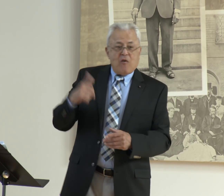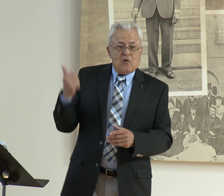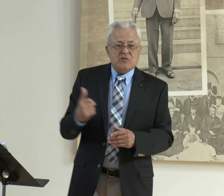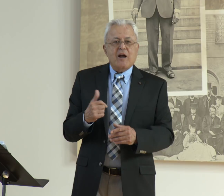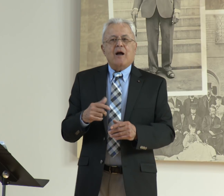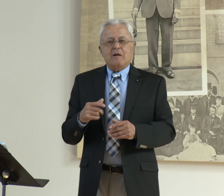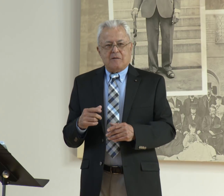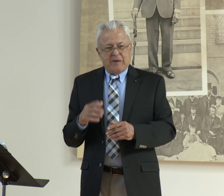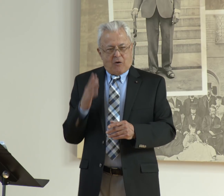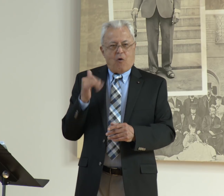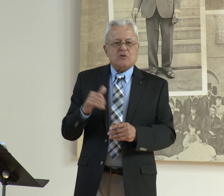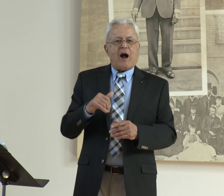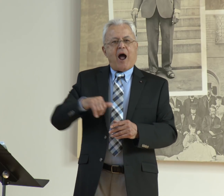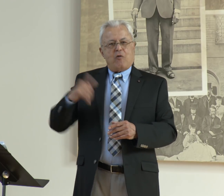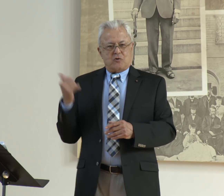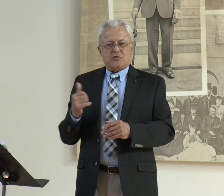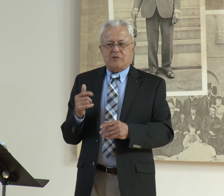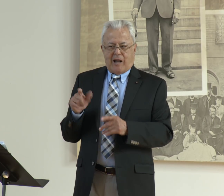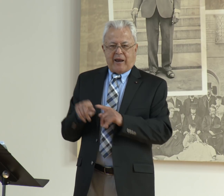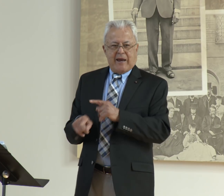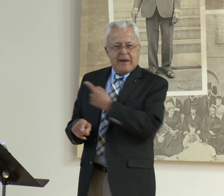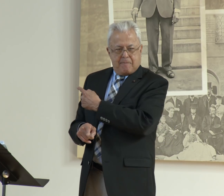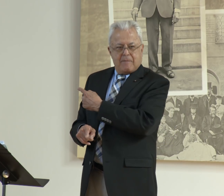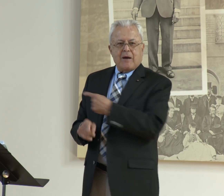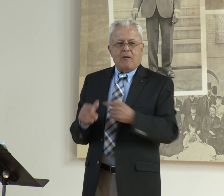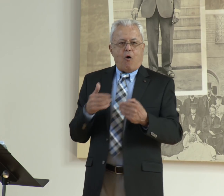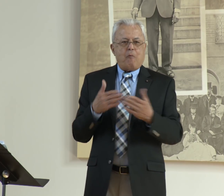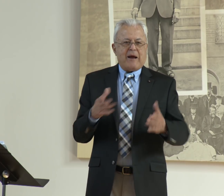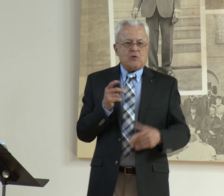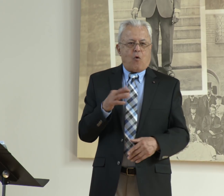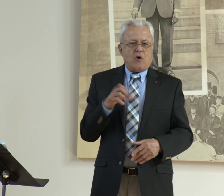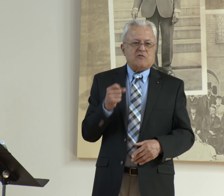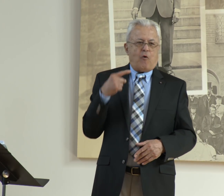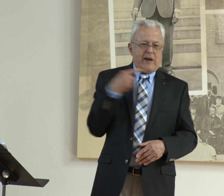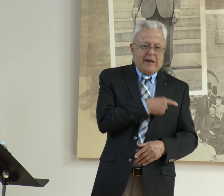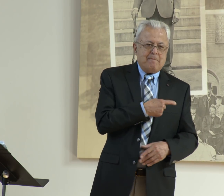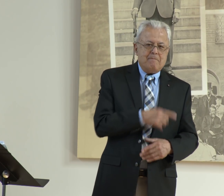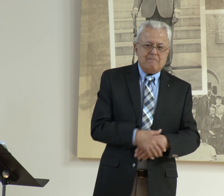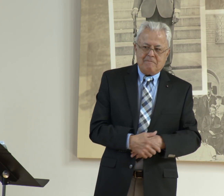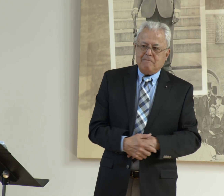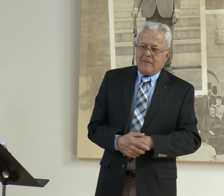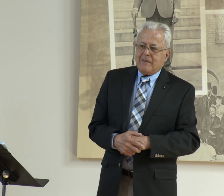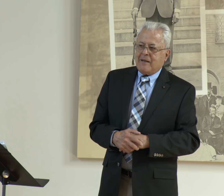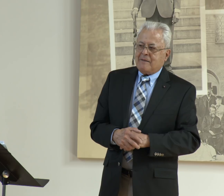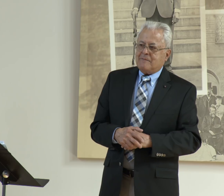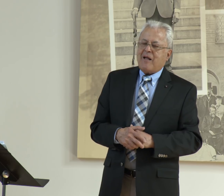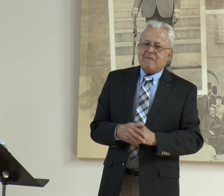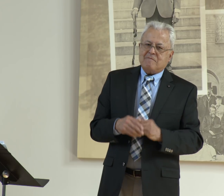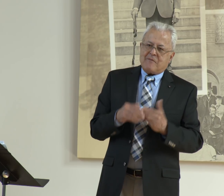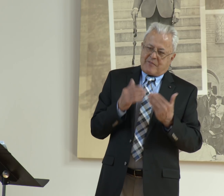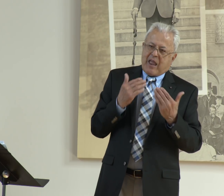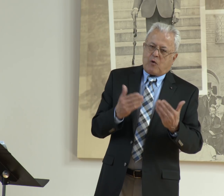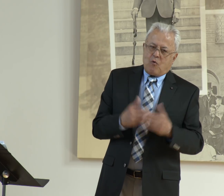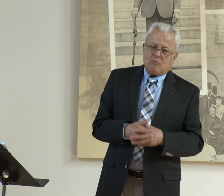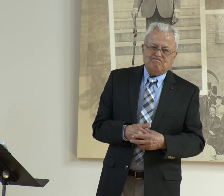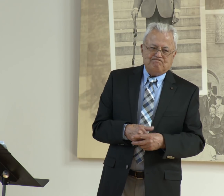arts and to open doors for others, as Bernard opened the doors that had